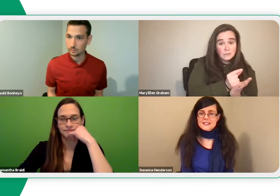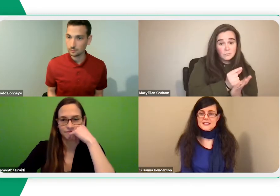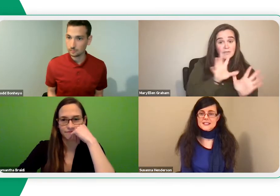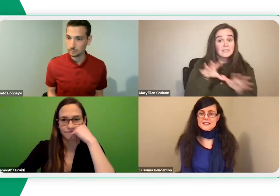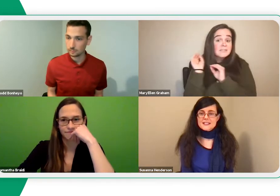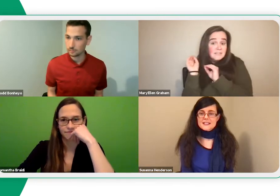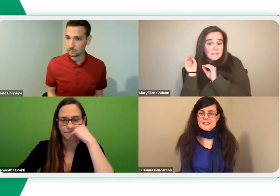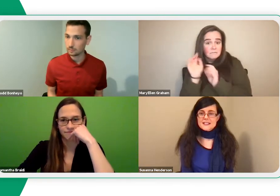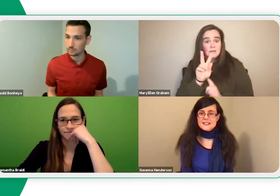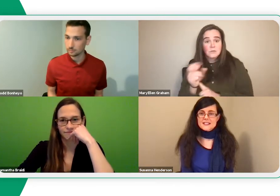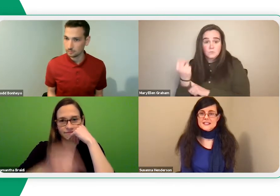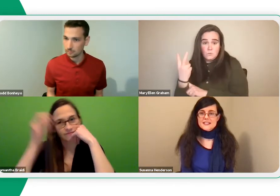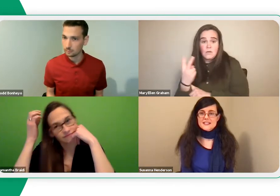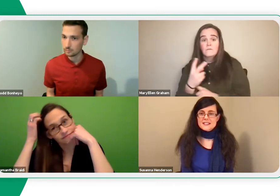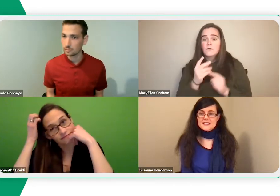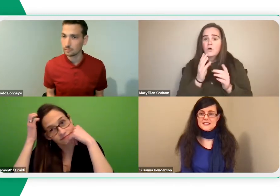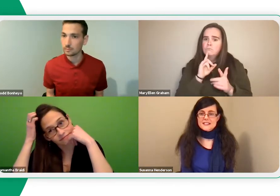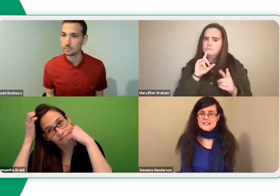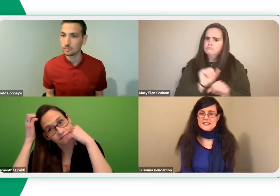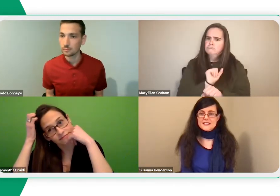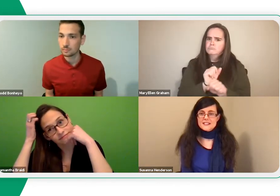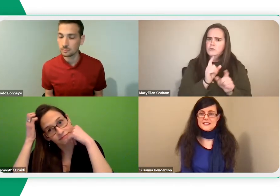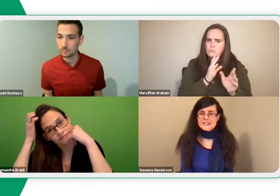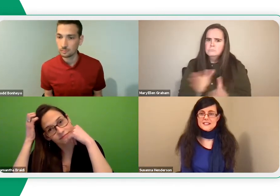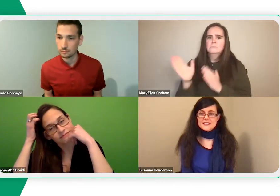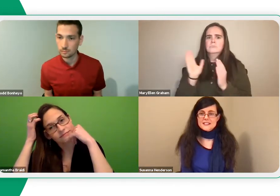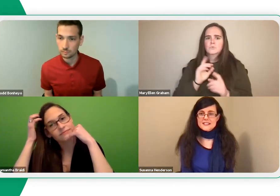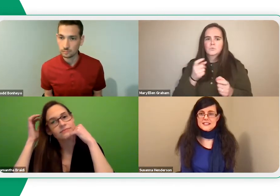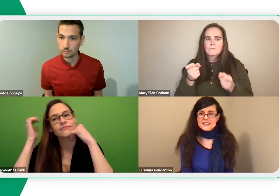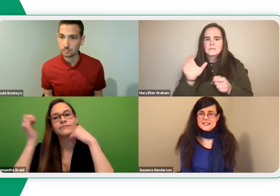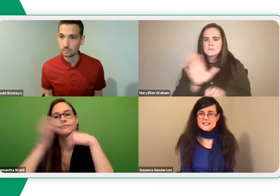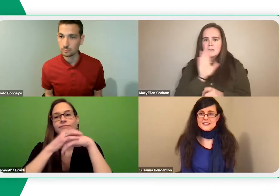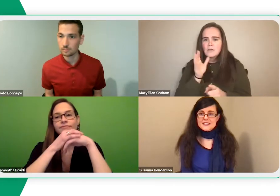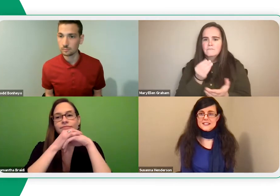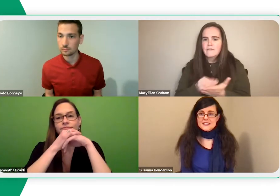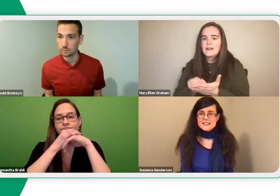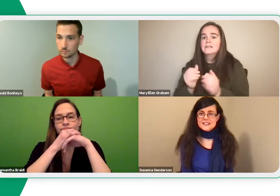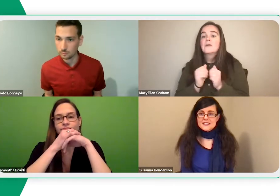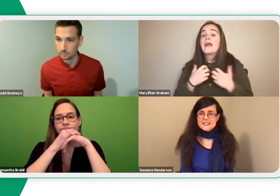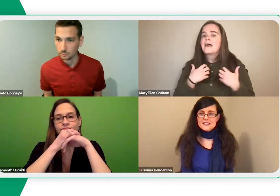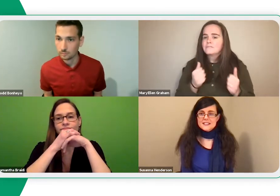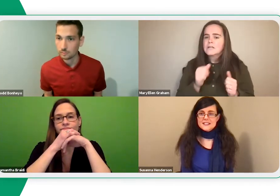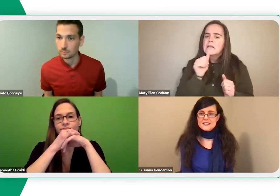And speaking broadly in broad terms, with the majority of students who leave K through 12,